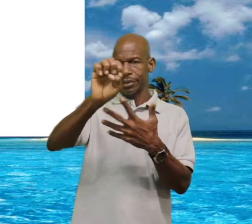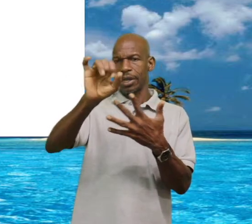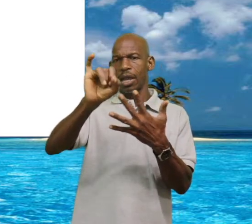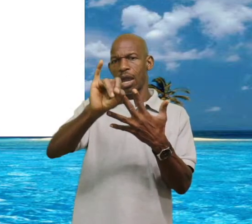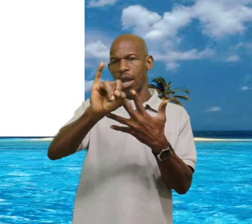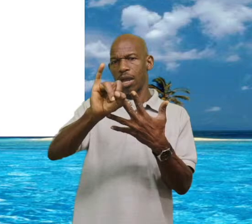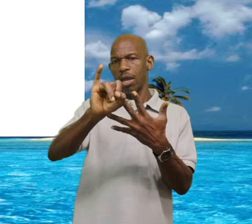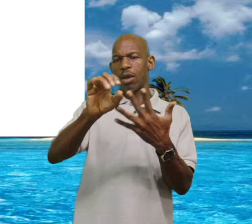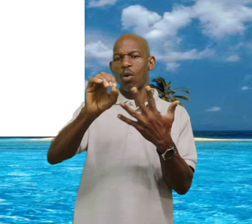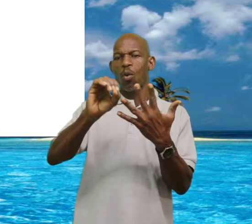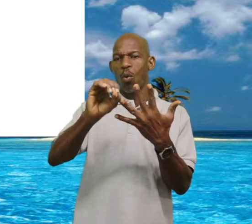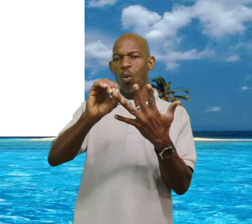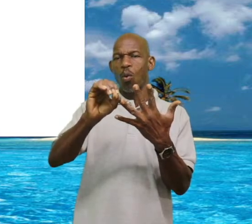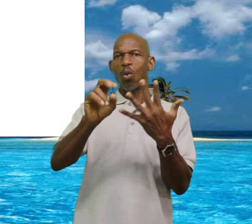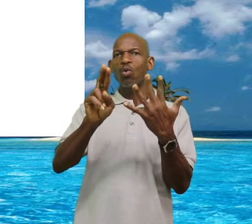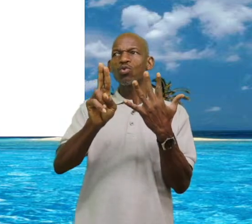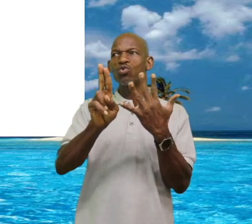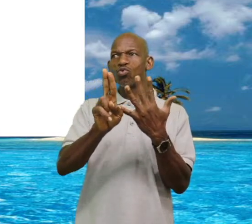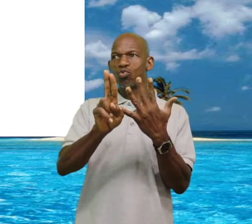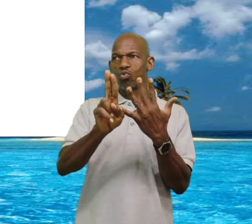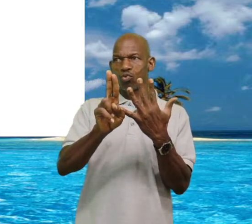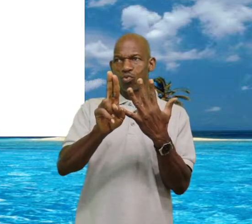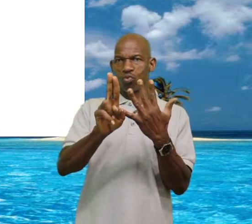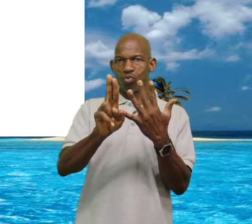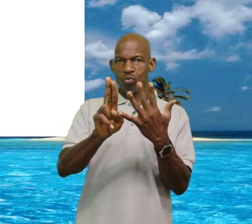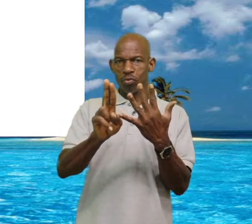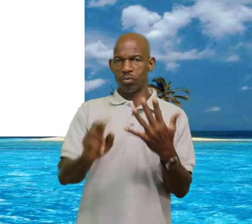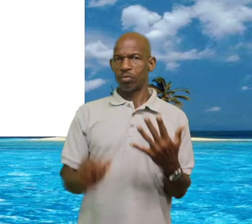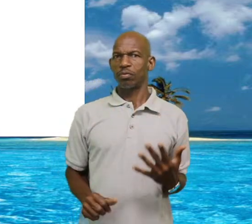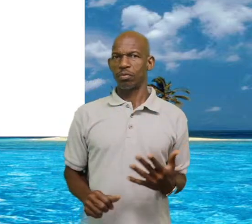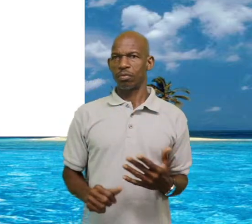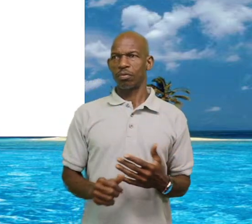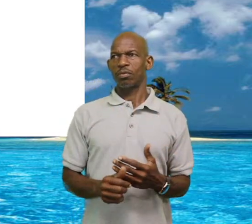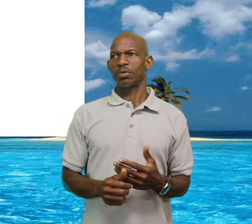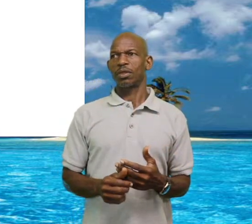it off. I just don't want to use the words itself. When the word begins with